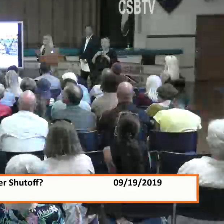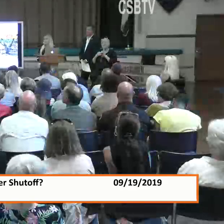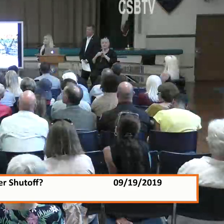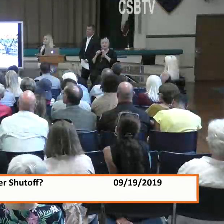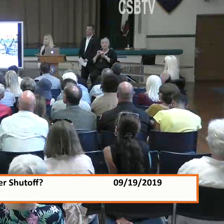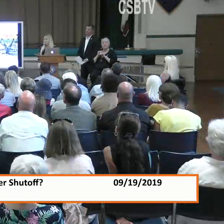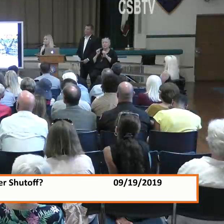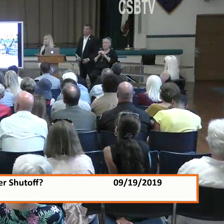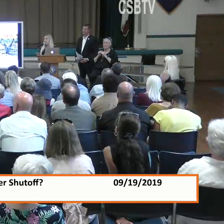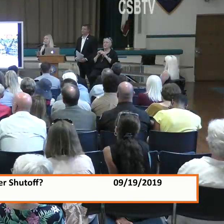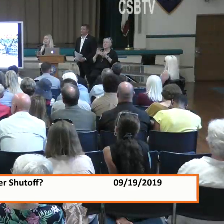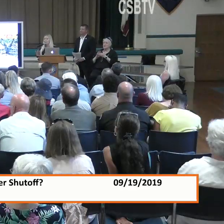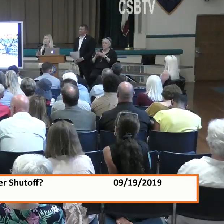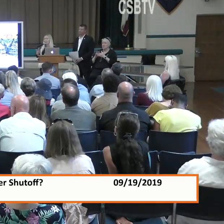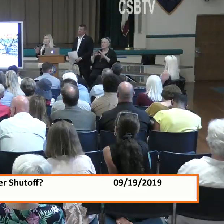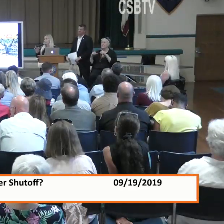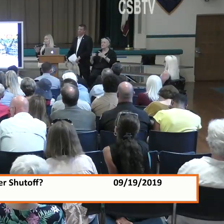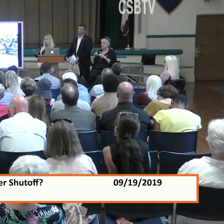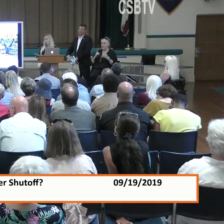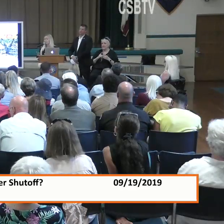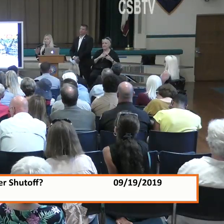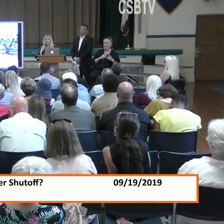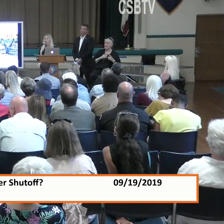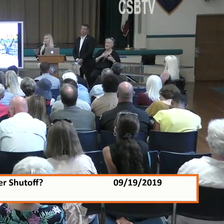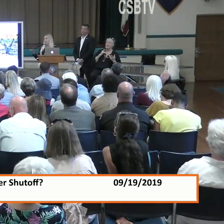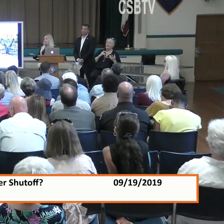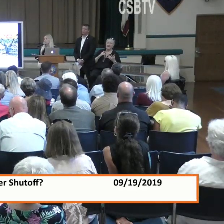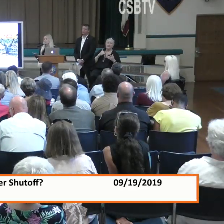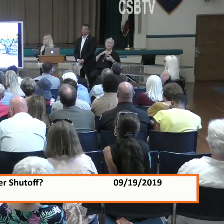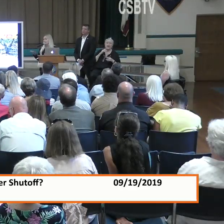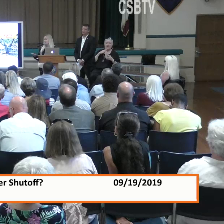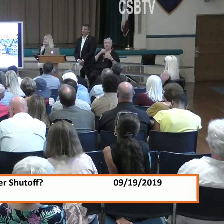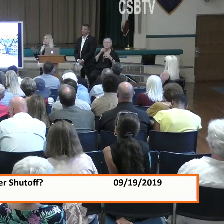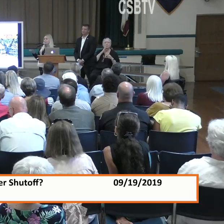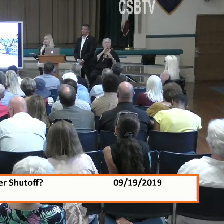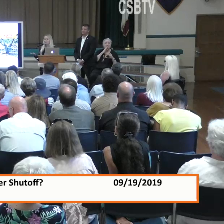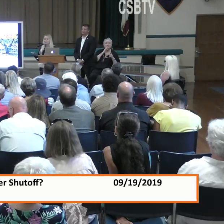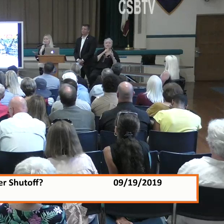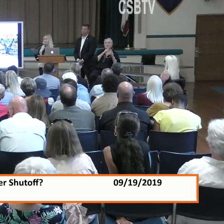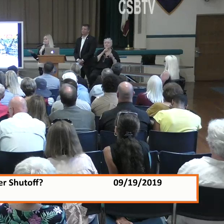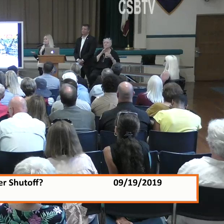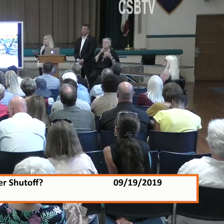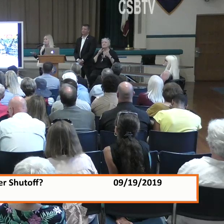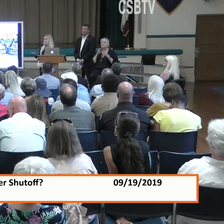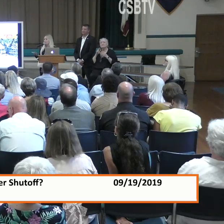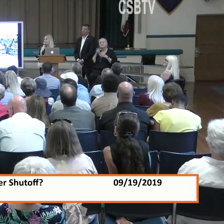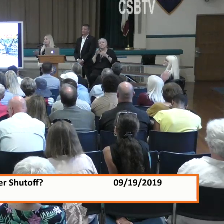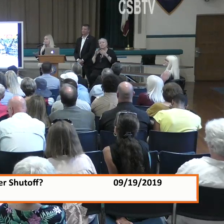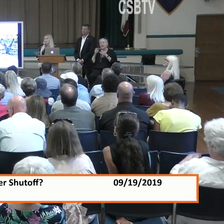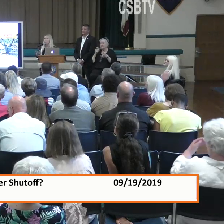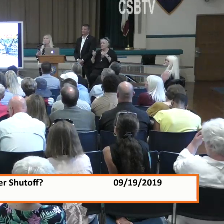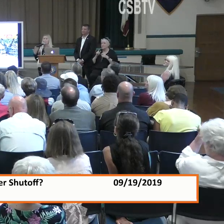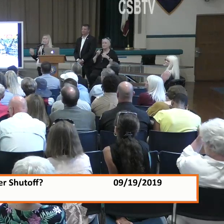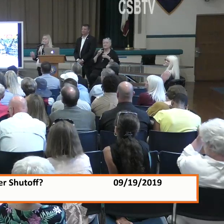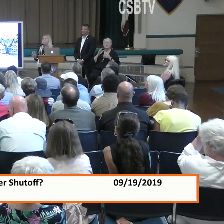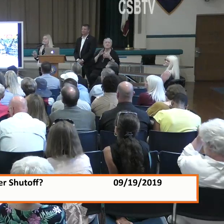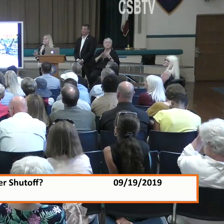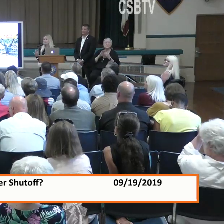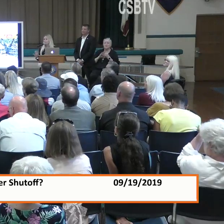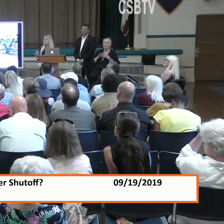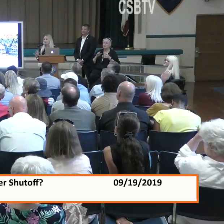with our school districts. They have been out talking to the facility managers and others within the school district